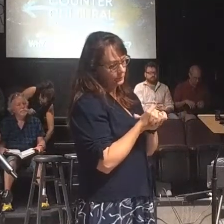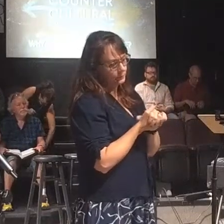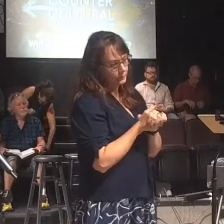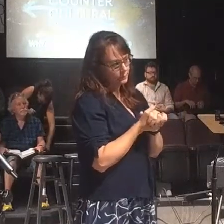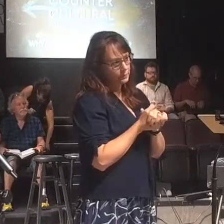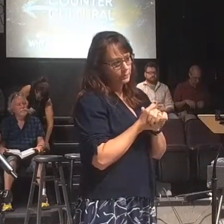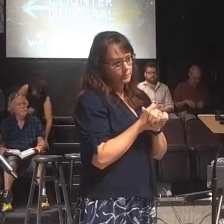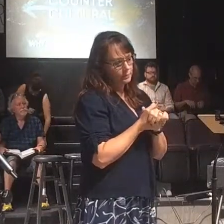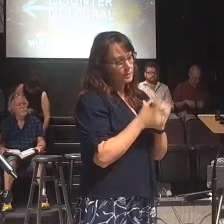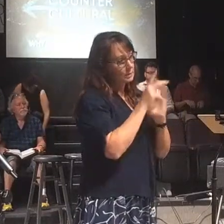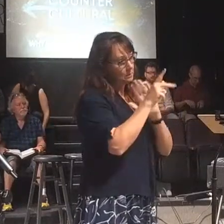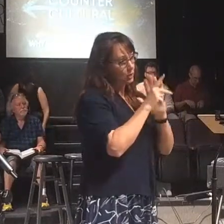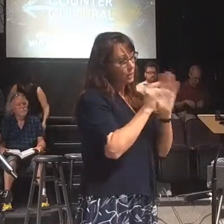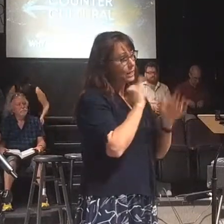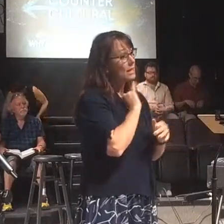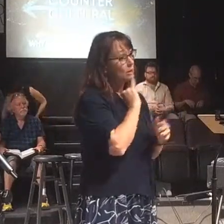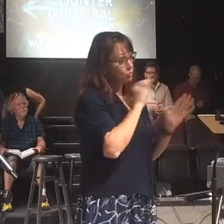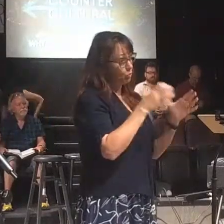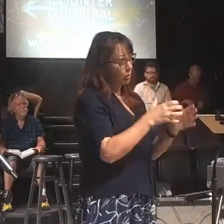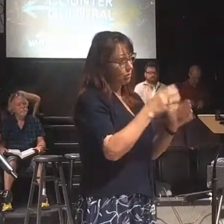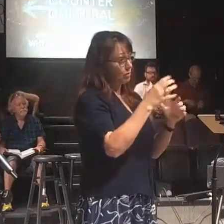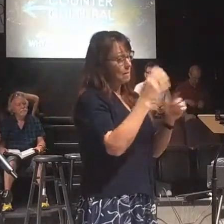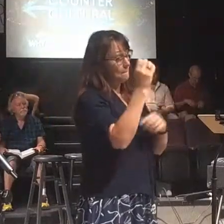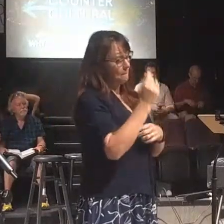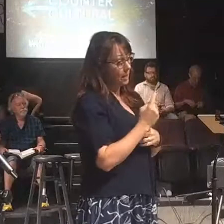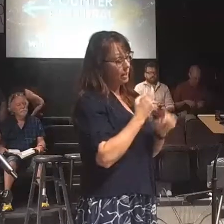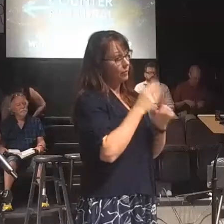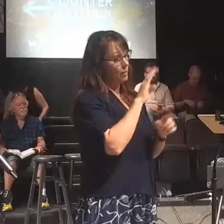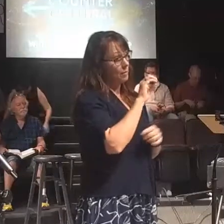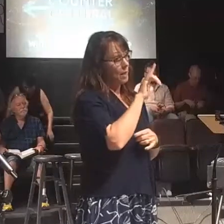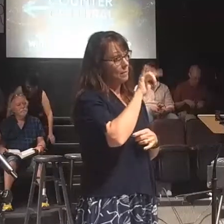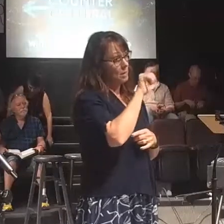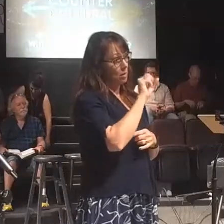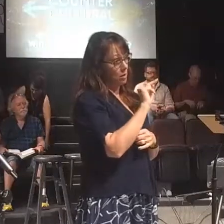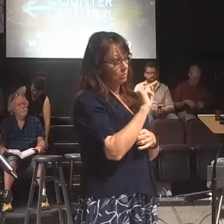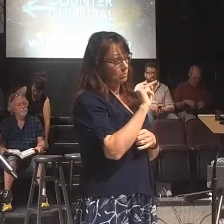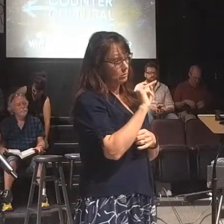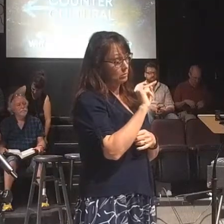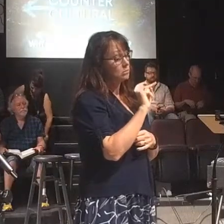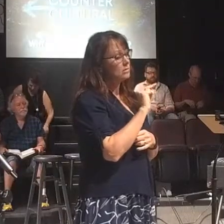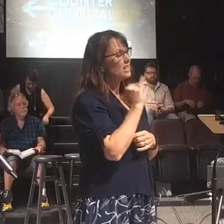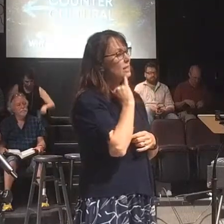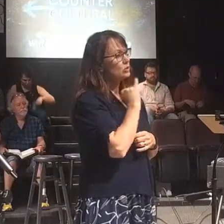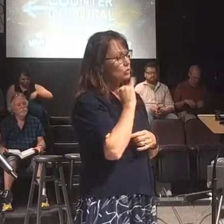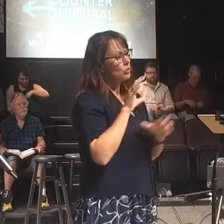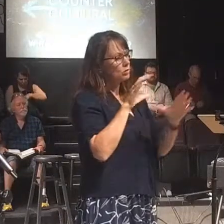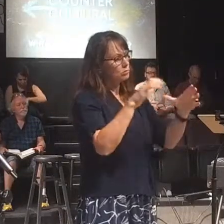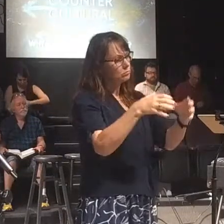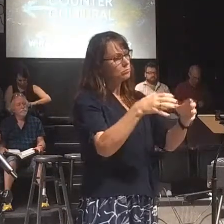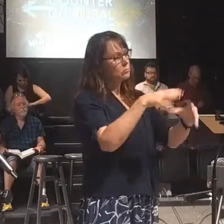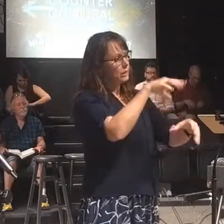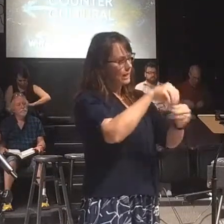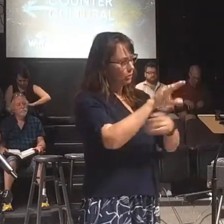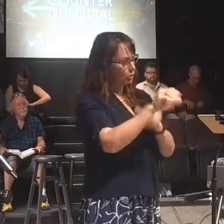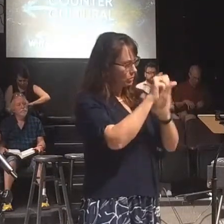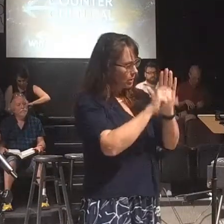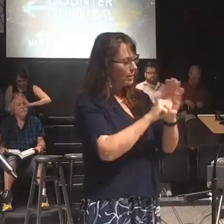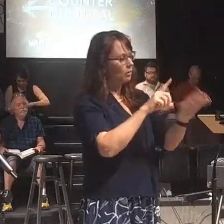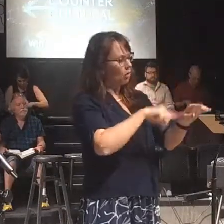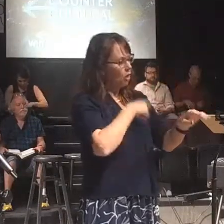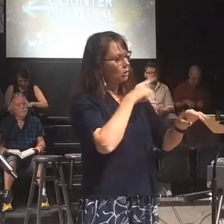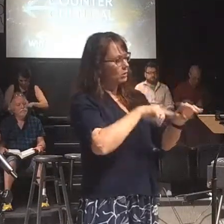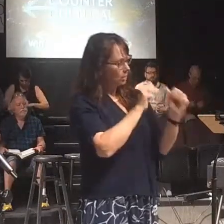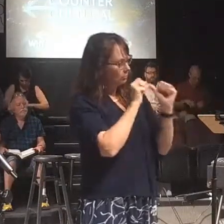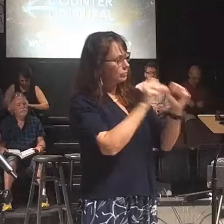it's the period where Israel came back from Babylon. Before that, Israel was their state for a long time, and then they were